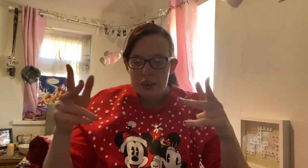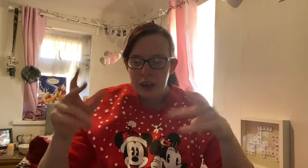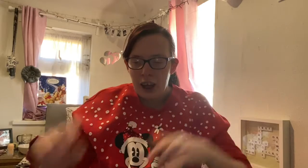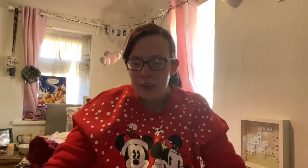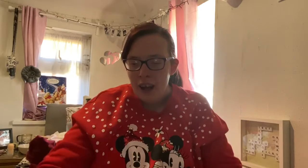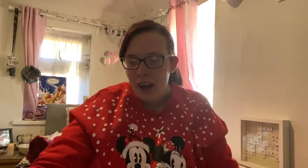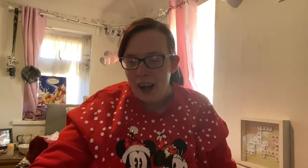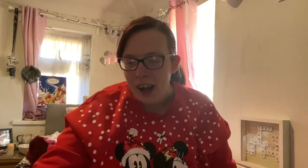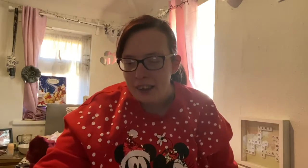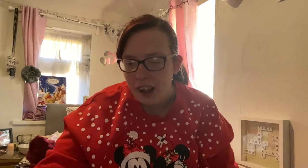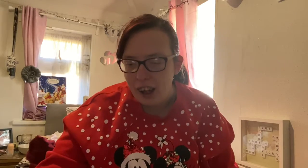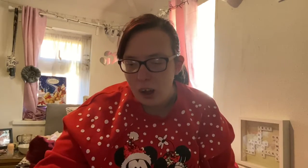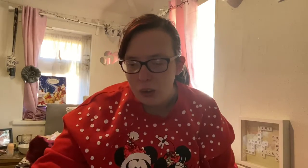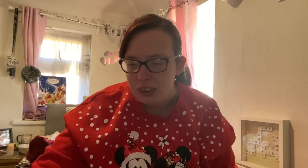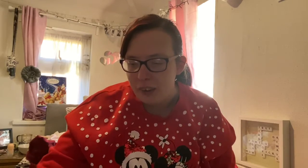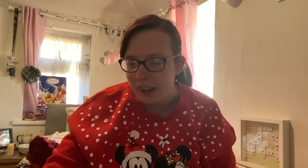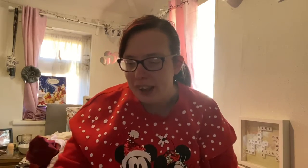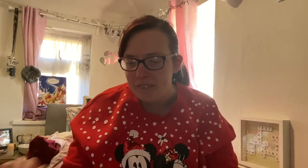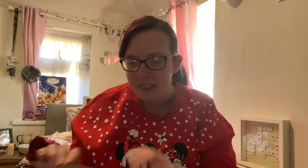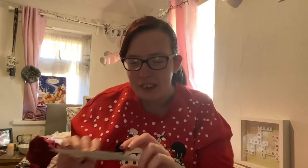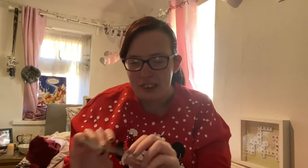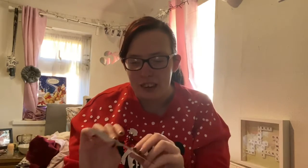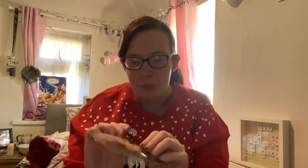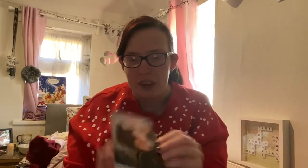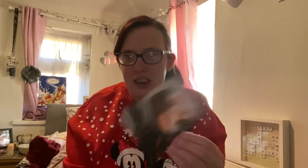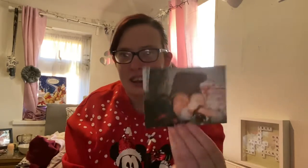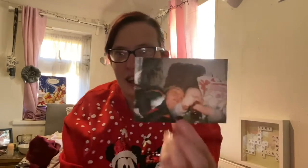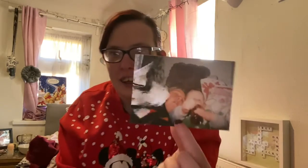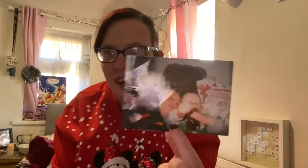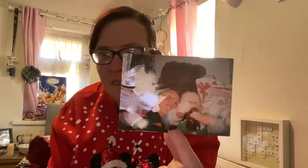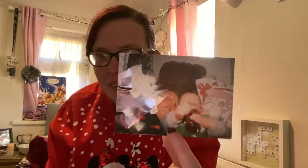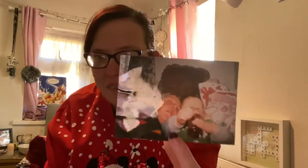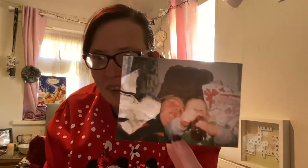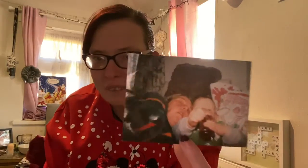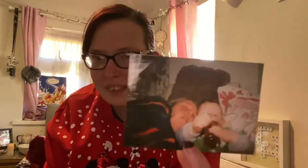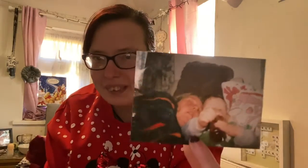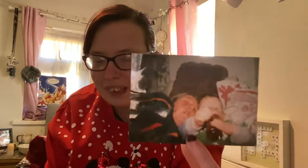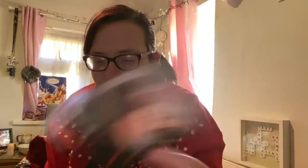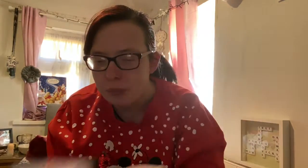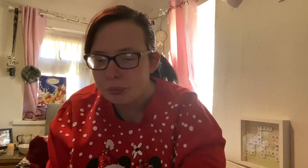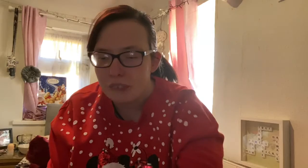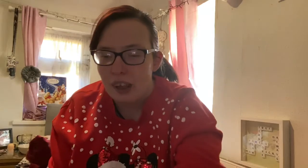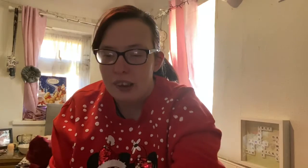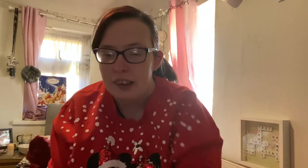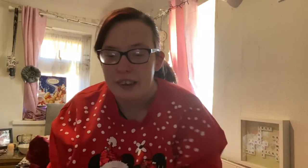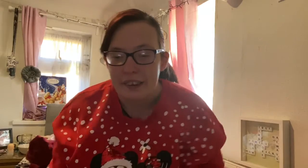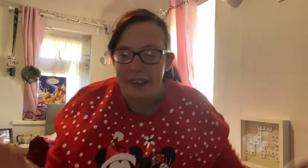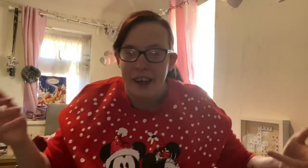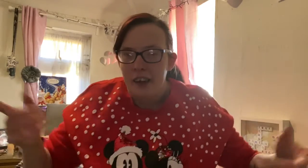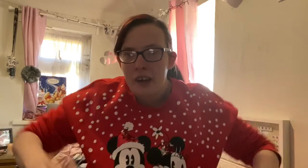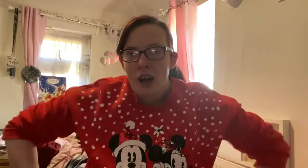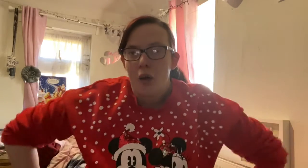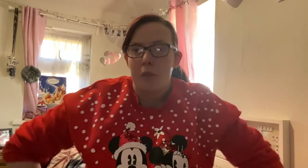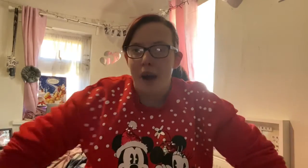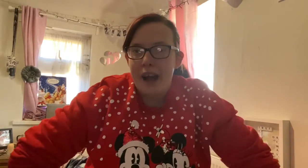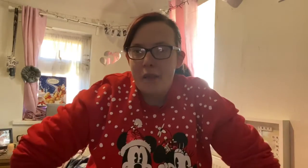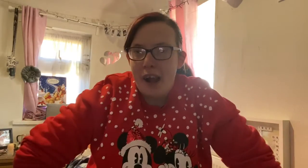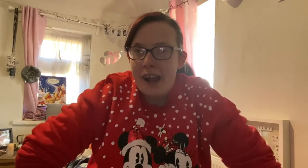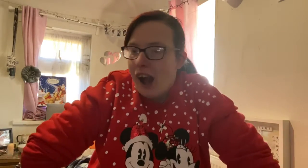know. And also, I came across this picture today of me and Mum, so, you know. But anyway, I